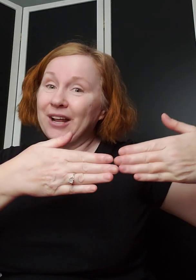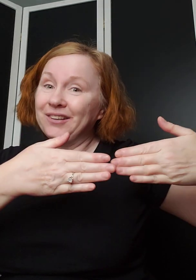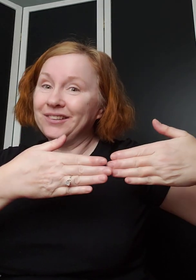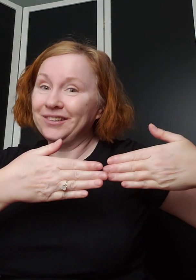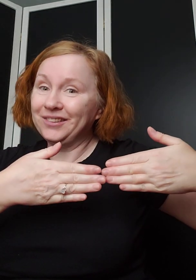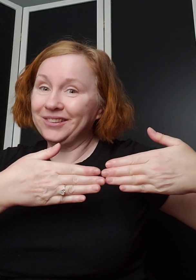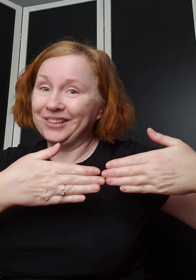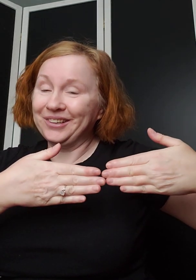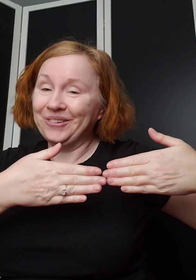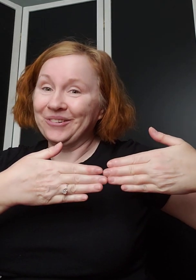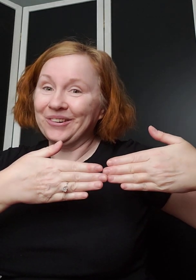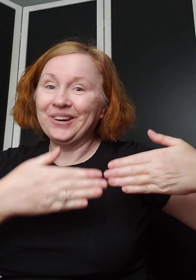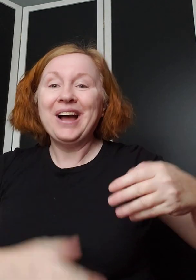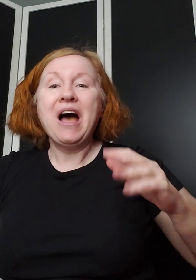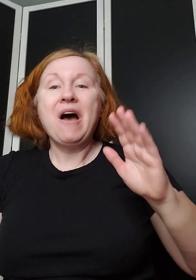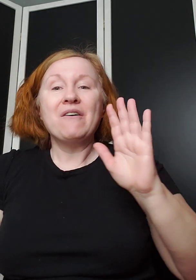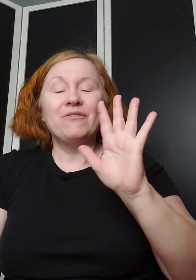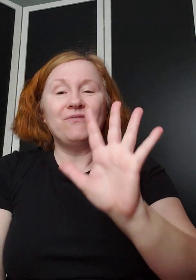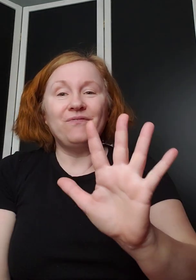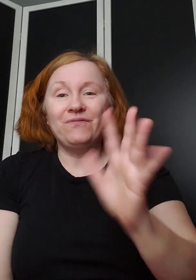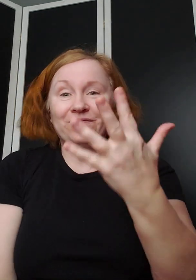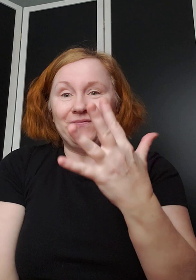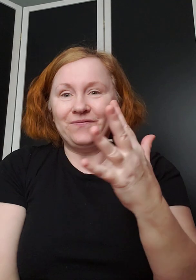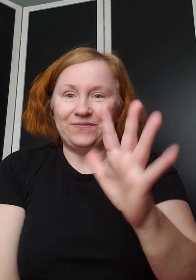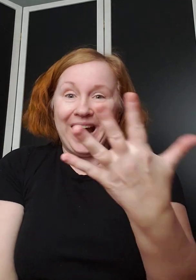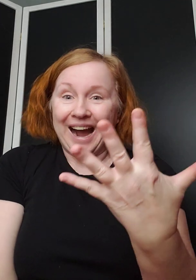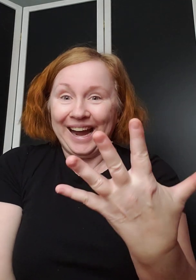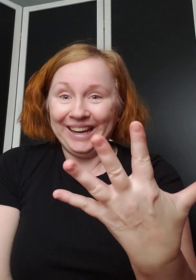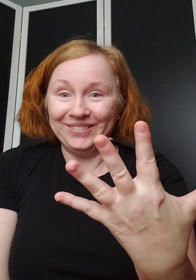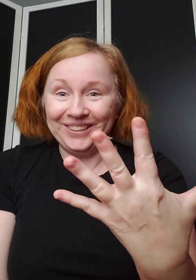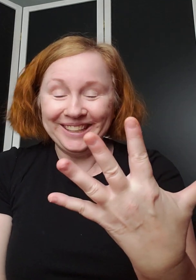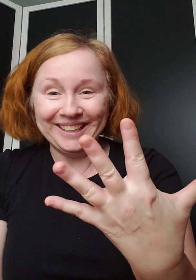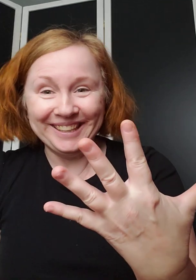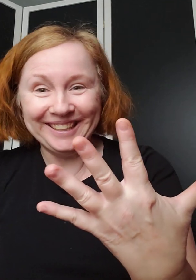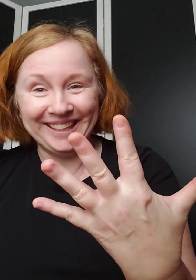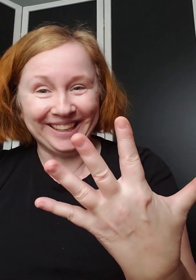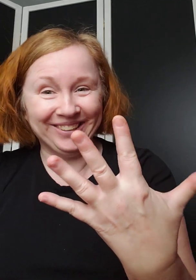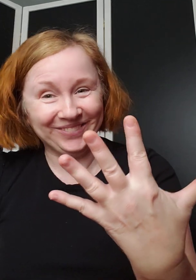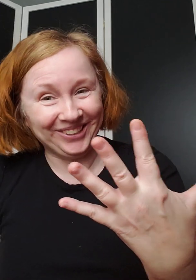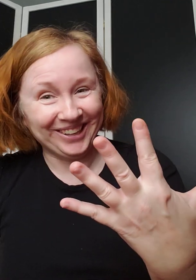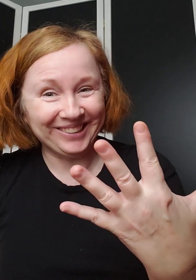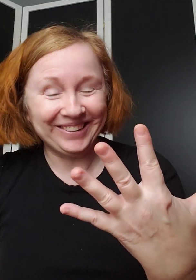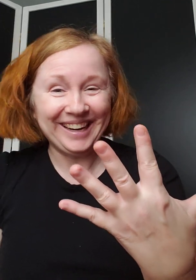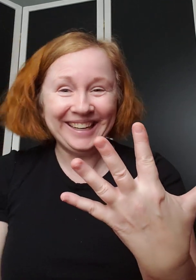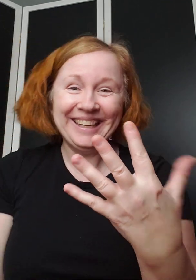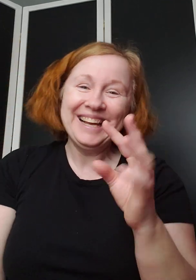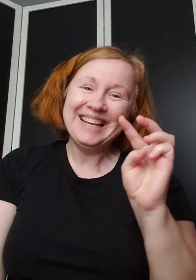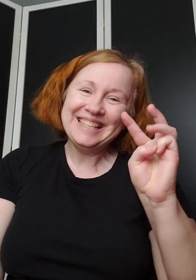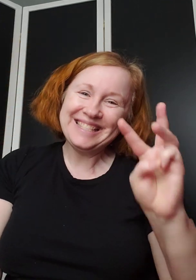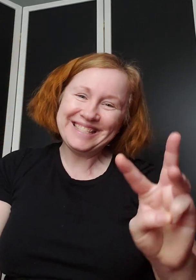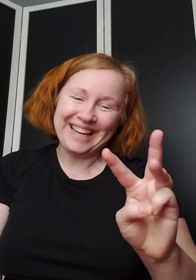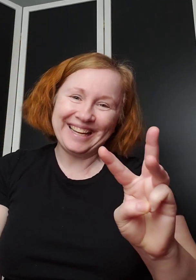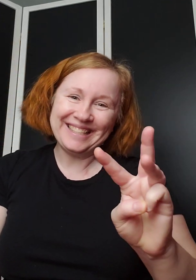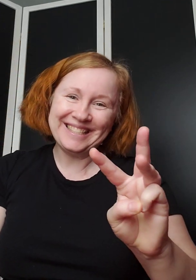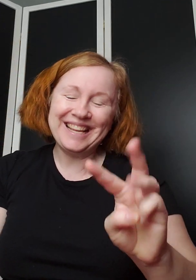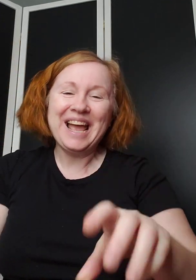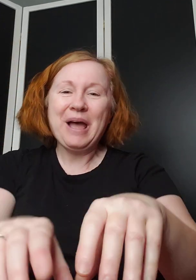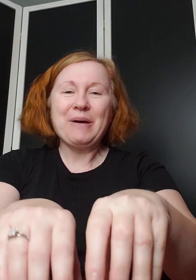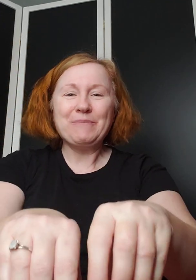shut the door. 5, I hope you got it right. 6,